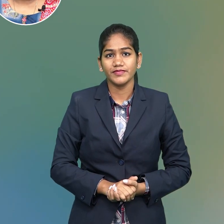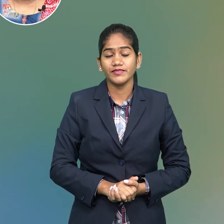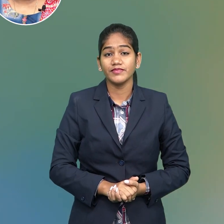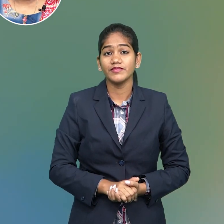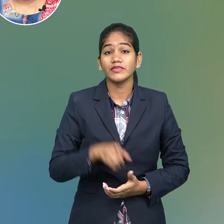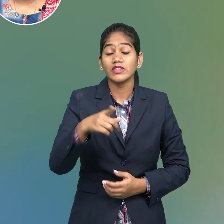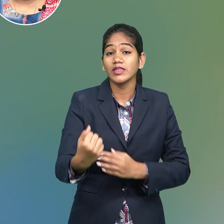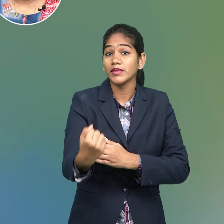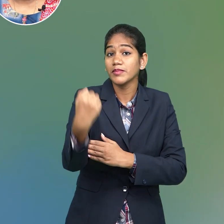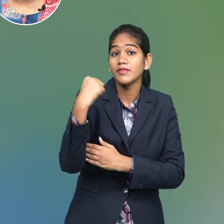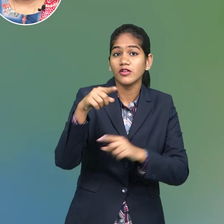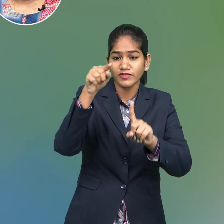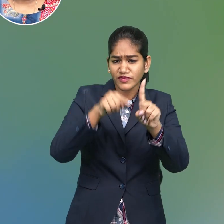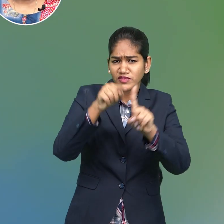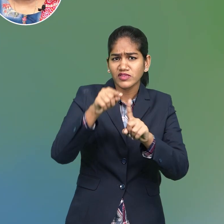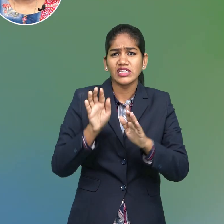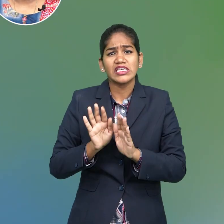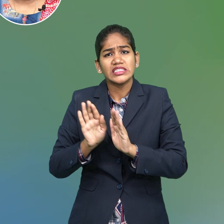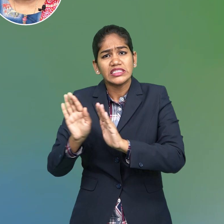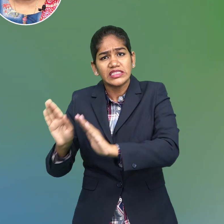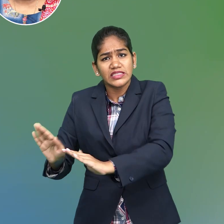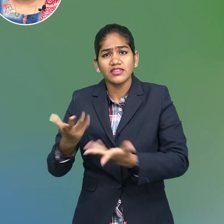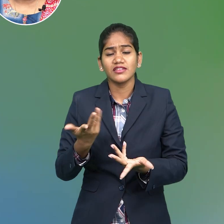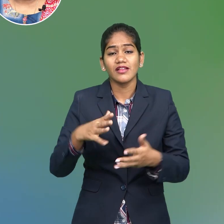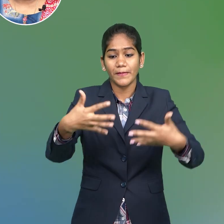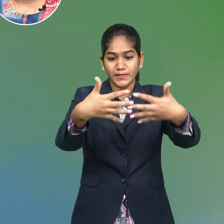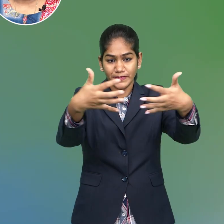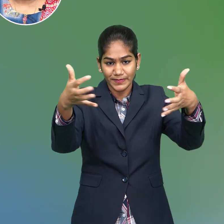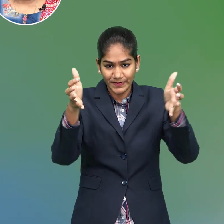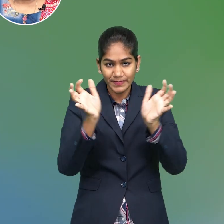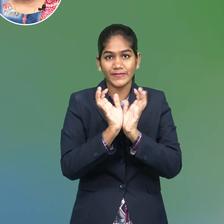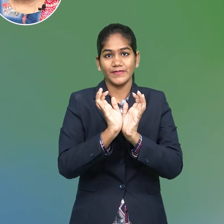The intensity of temperature depends on the latitude.